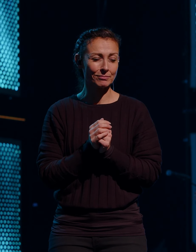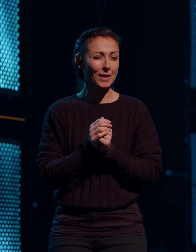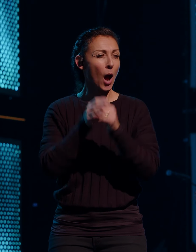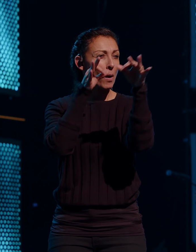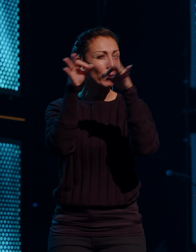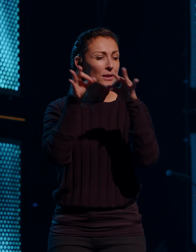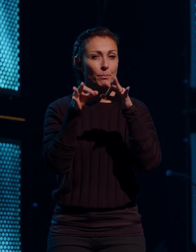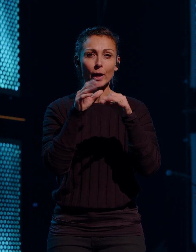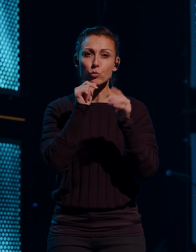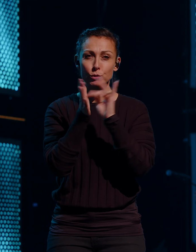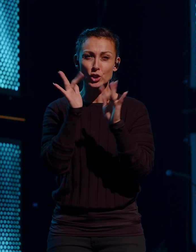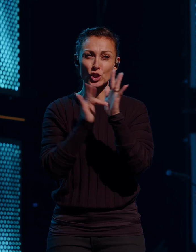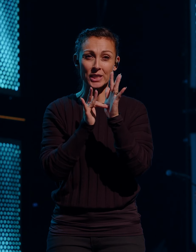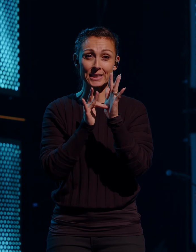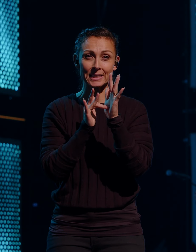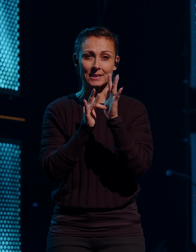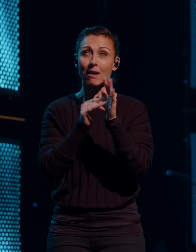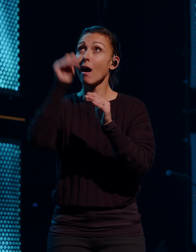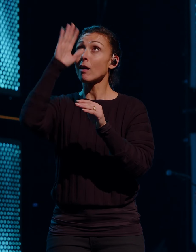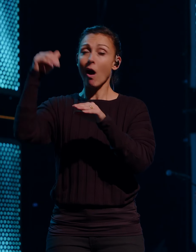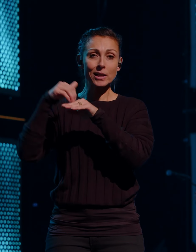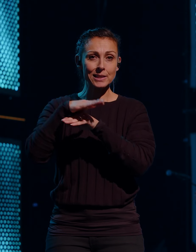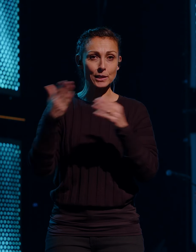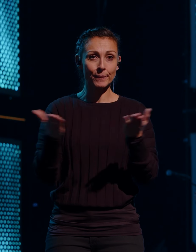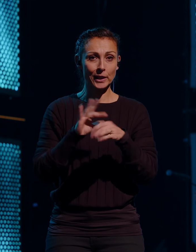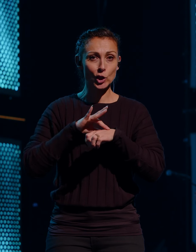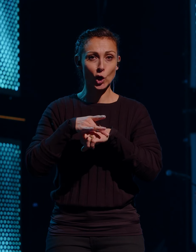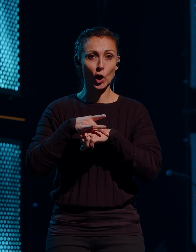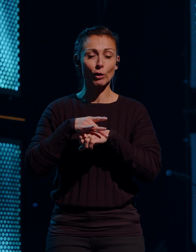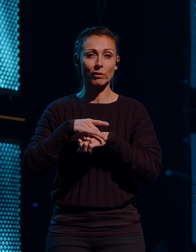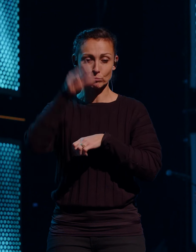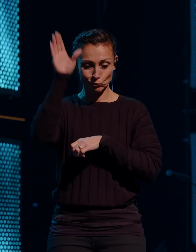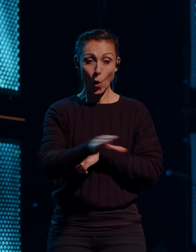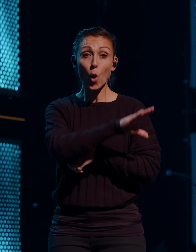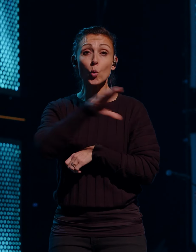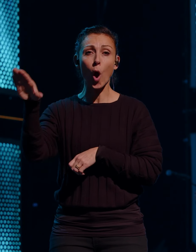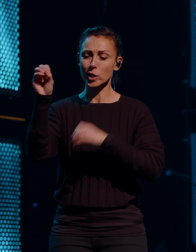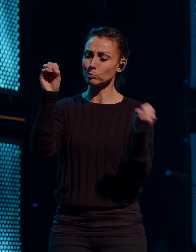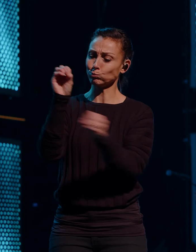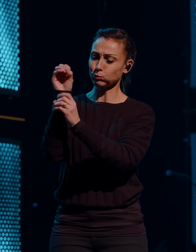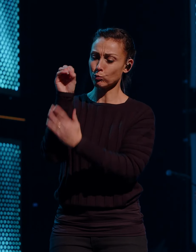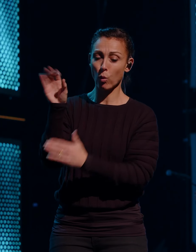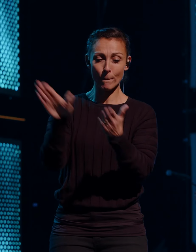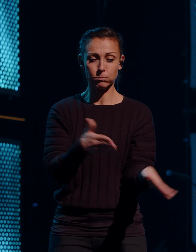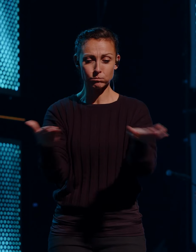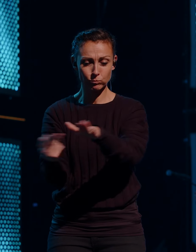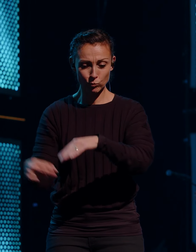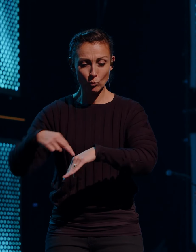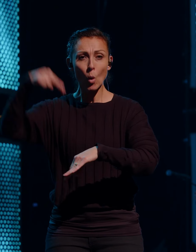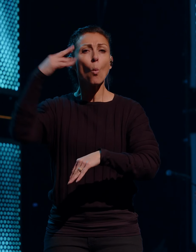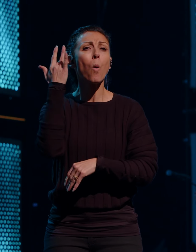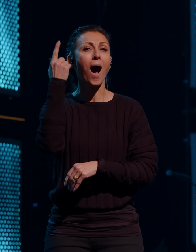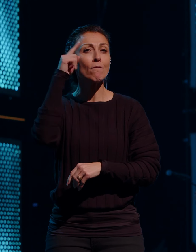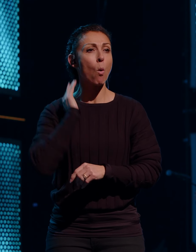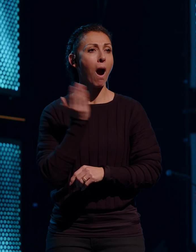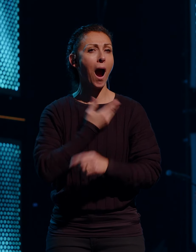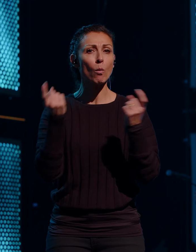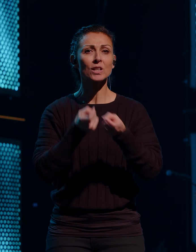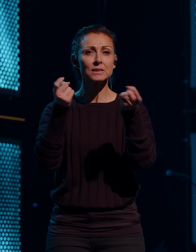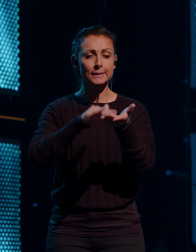and died on the cross for our sins. And you can just imagine, as Lydia is hearing this, God opens up her